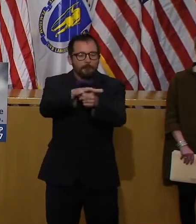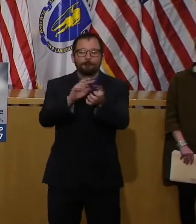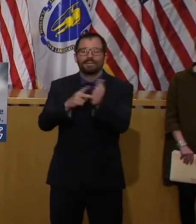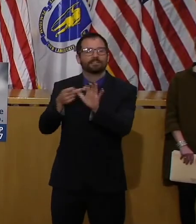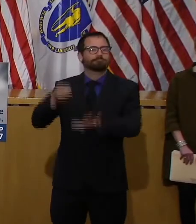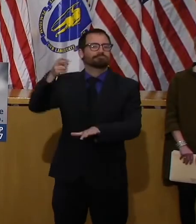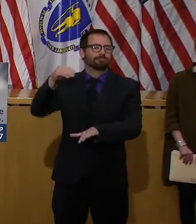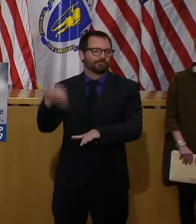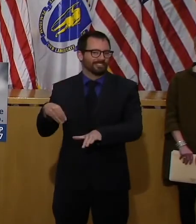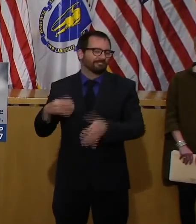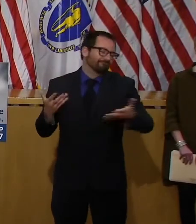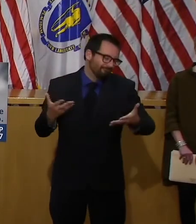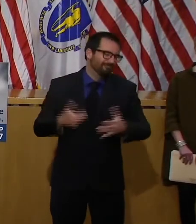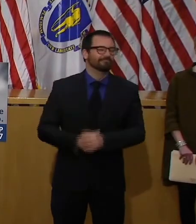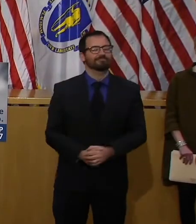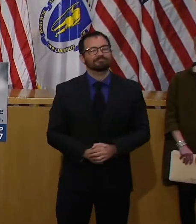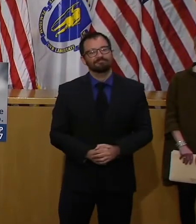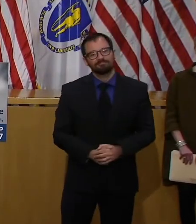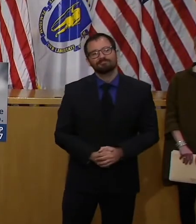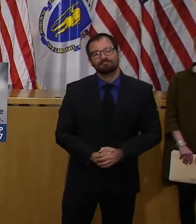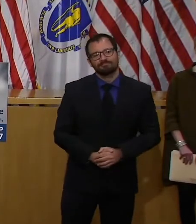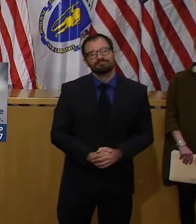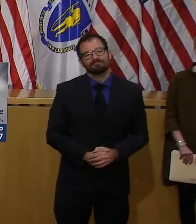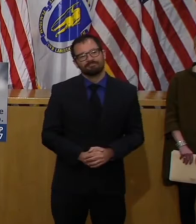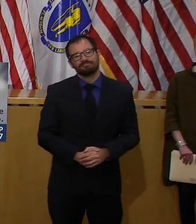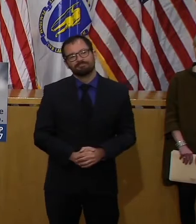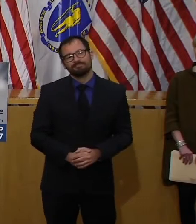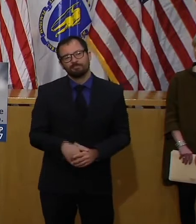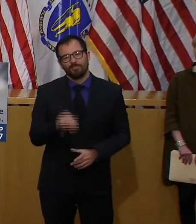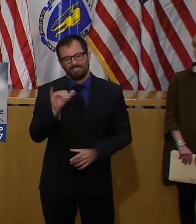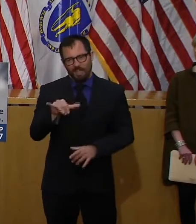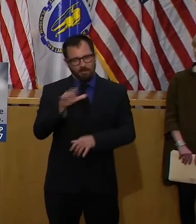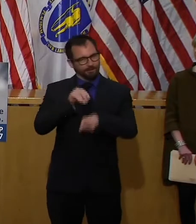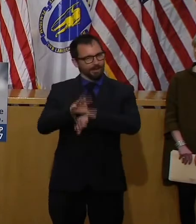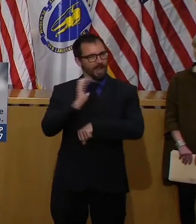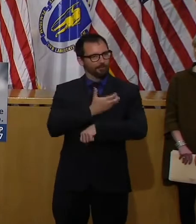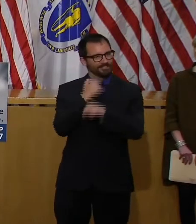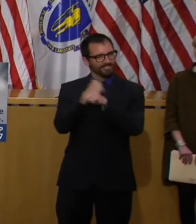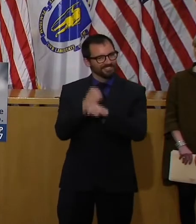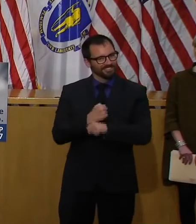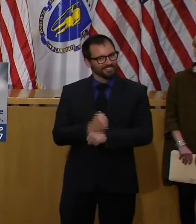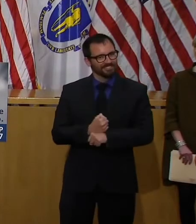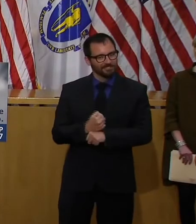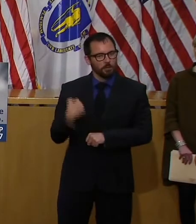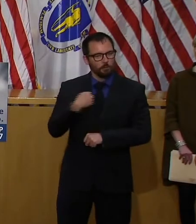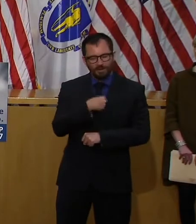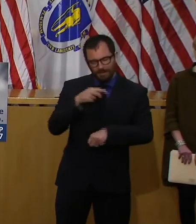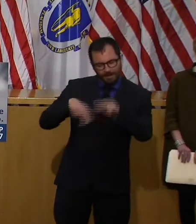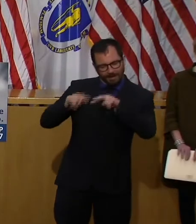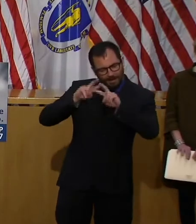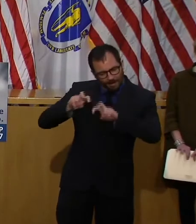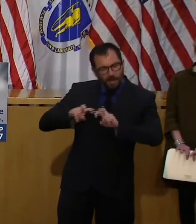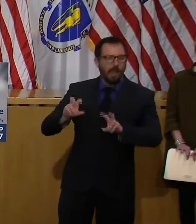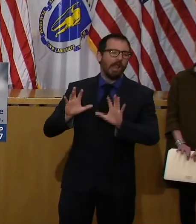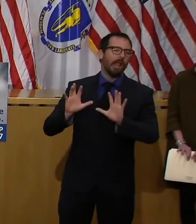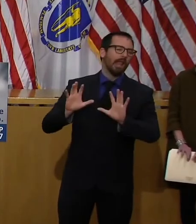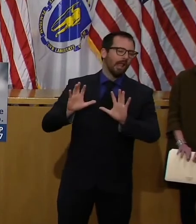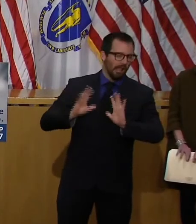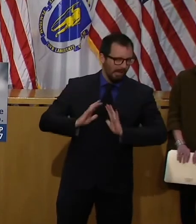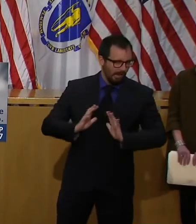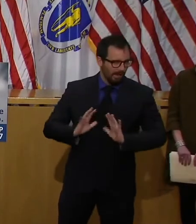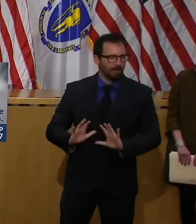results. That's why we continue to expand testing, because we believe at the end of the day, the more we test, the more we